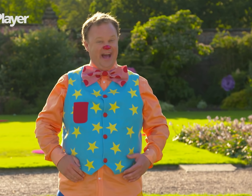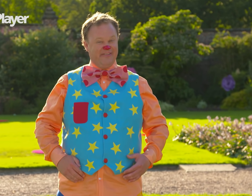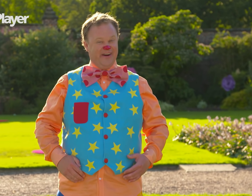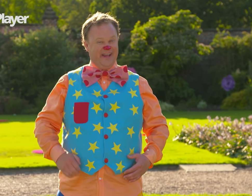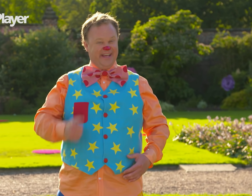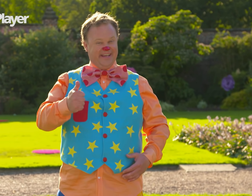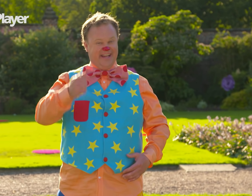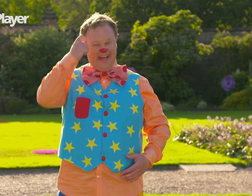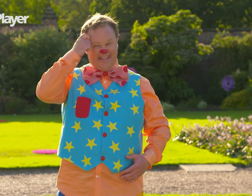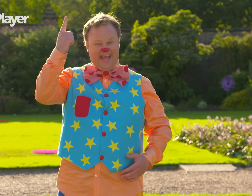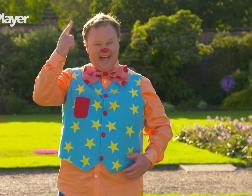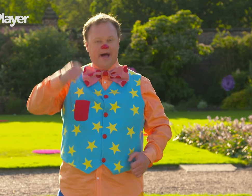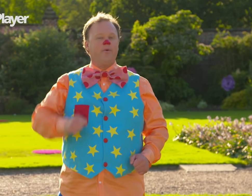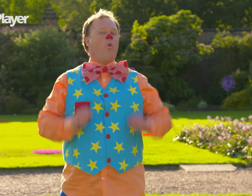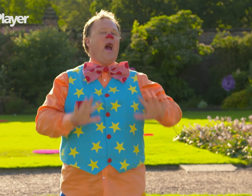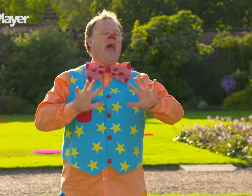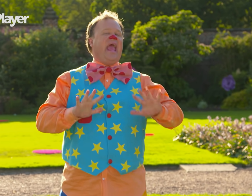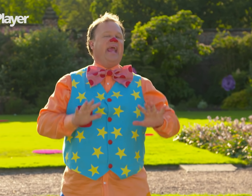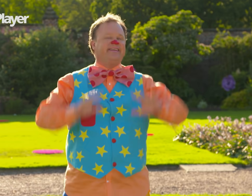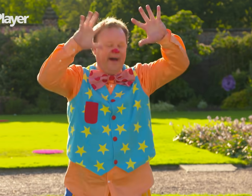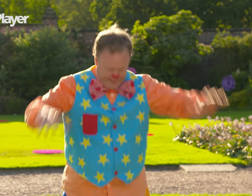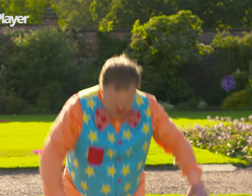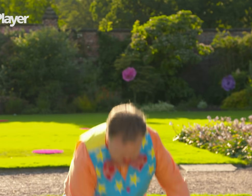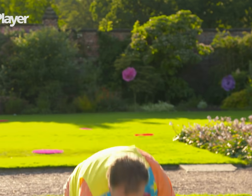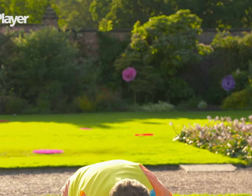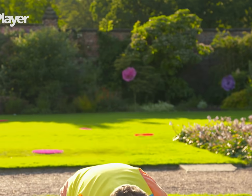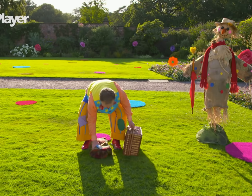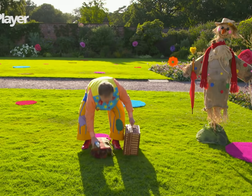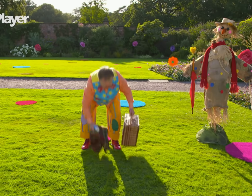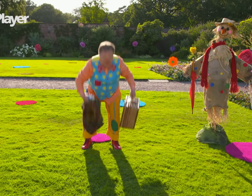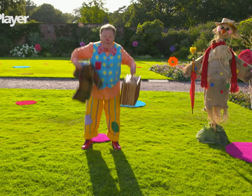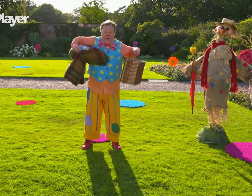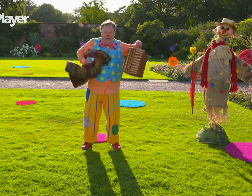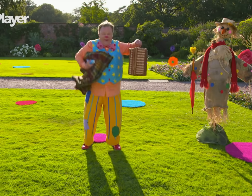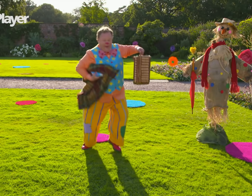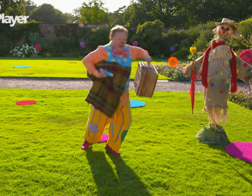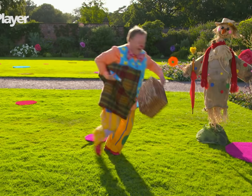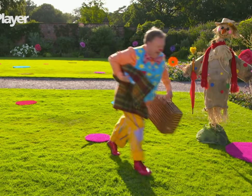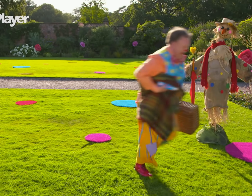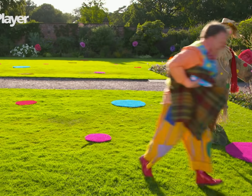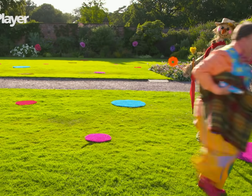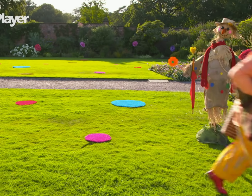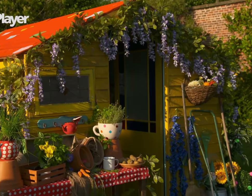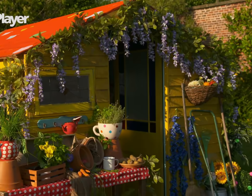I've got a good idea! Wait! Da-da-da-da! Woohoo!